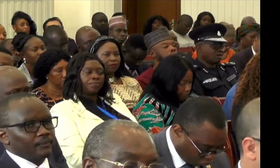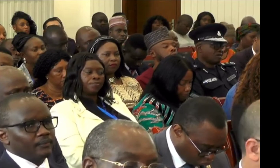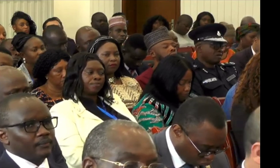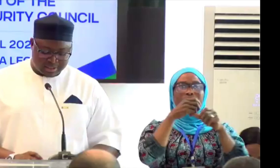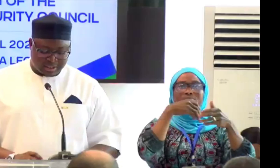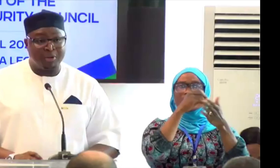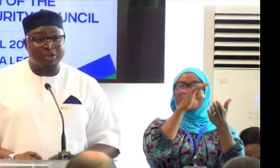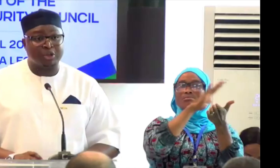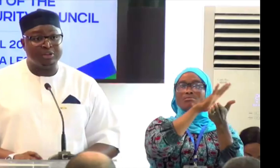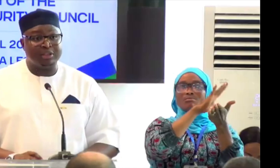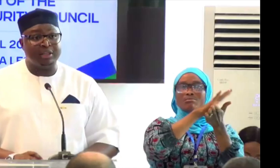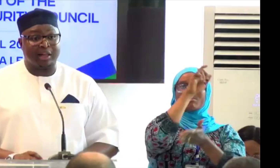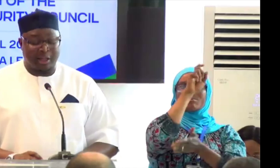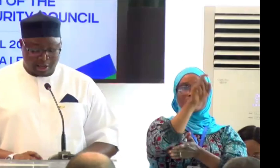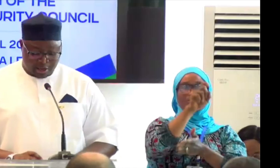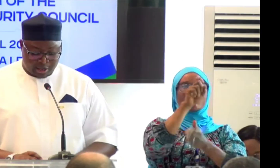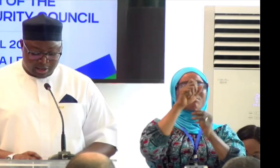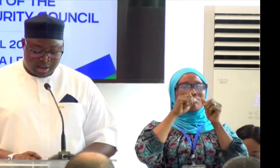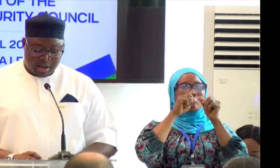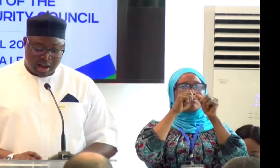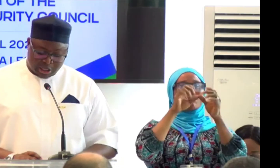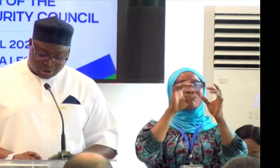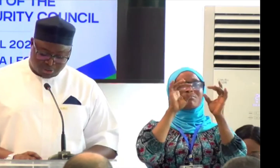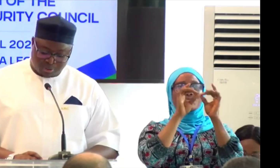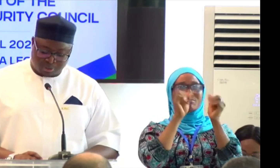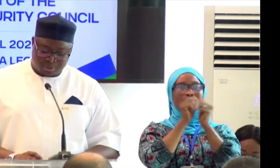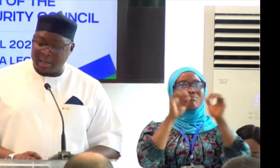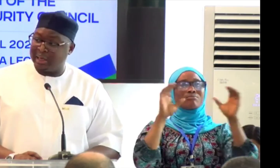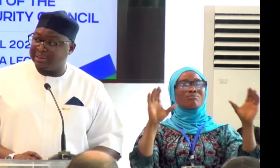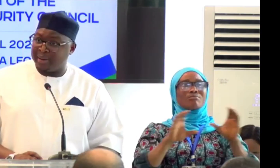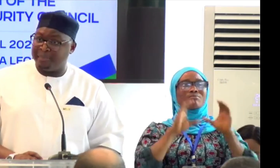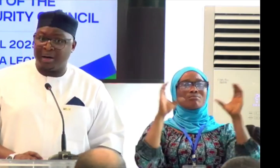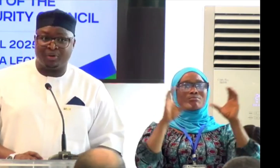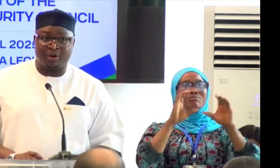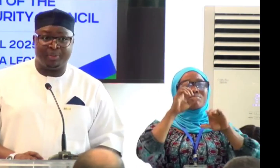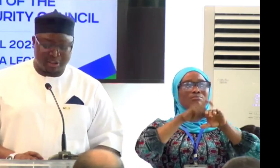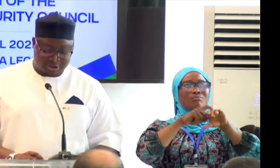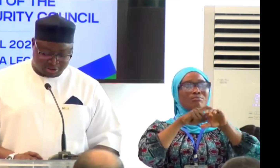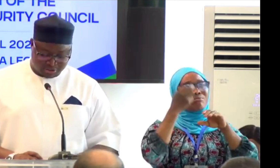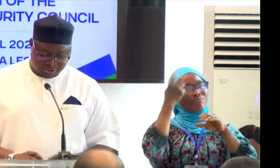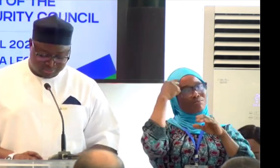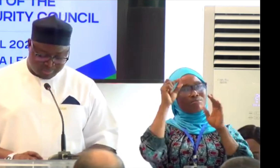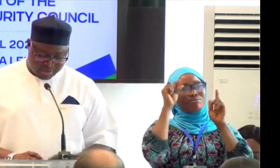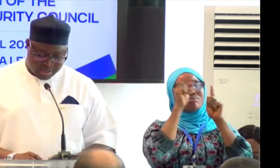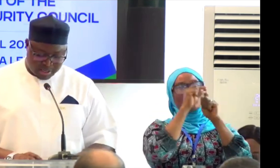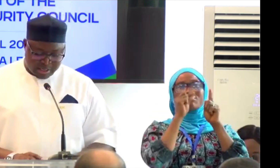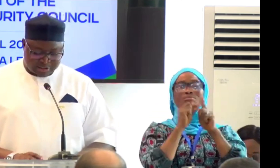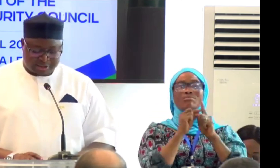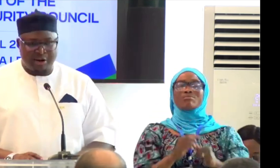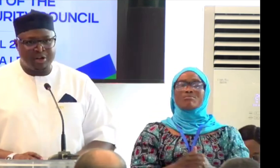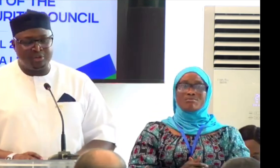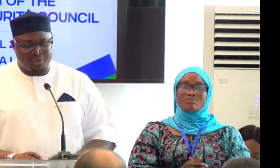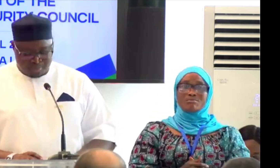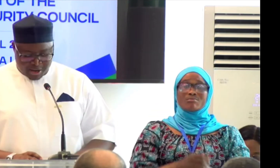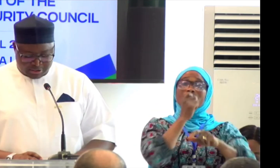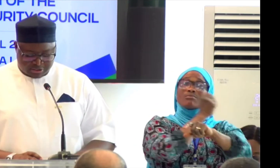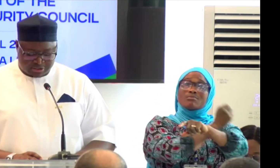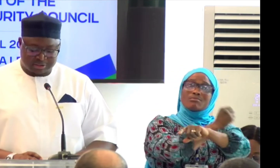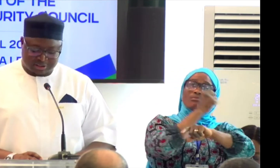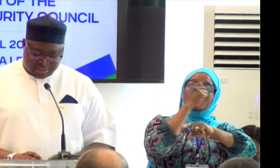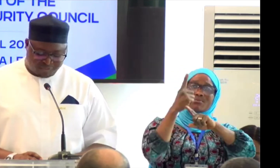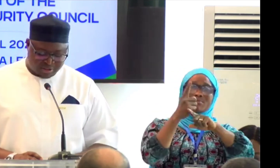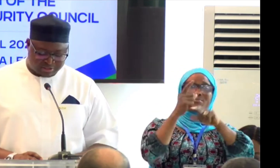document that must contain clear, actionable, and time-bound recommendations. Sierra Leone